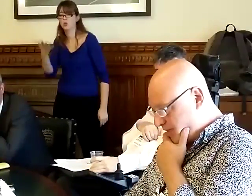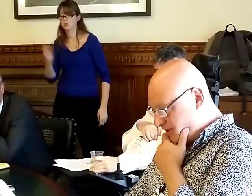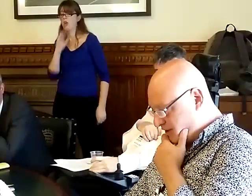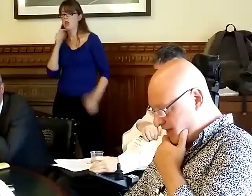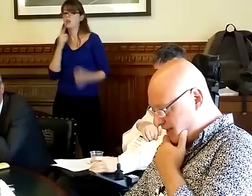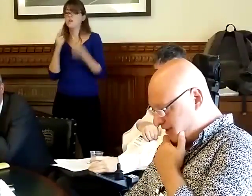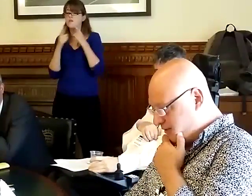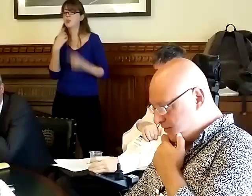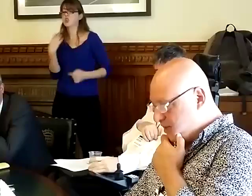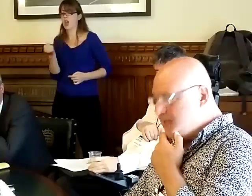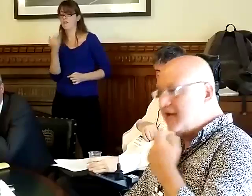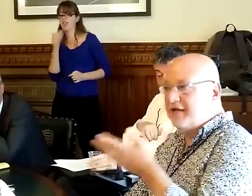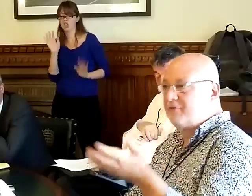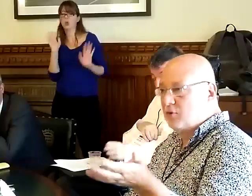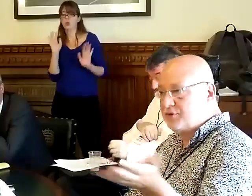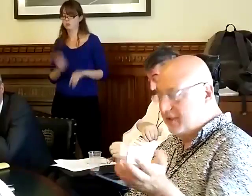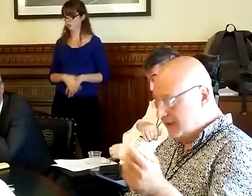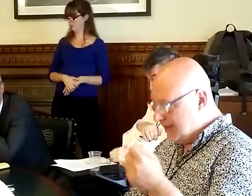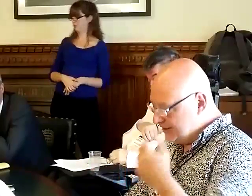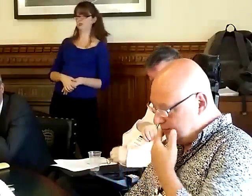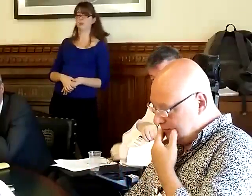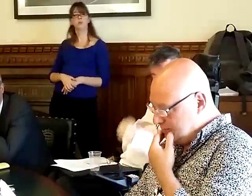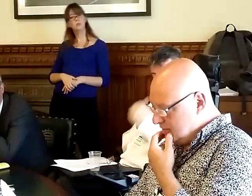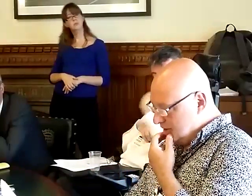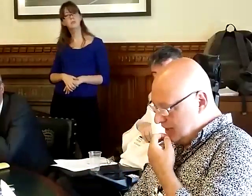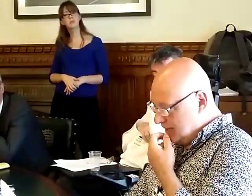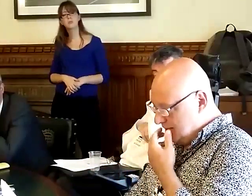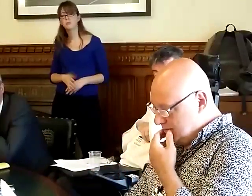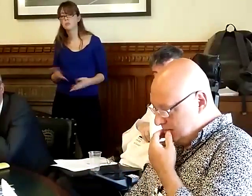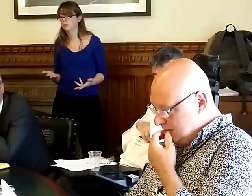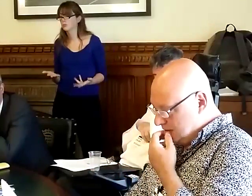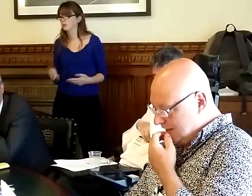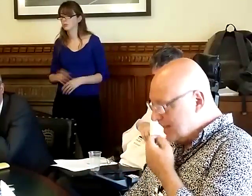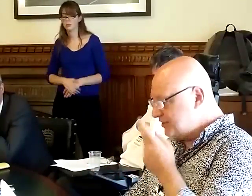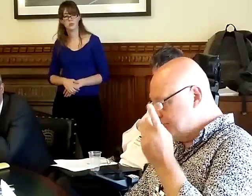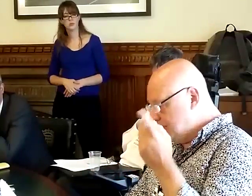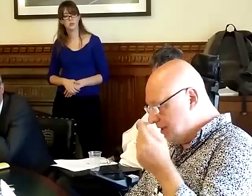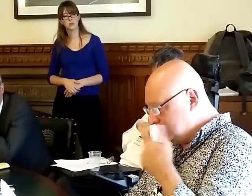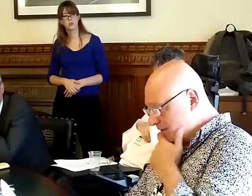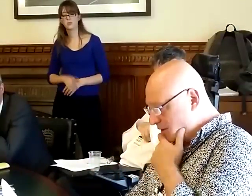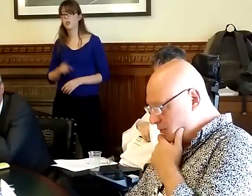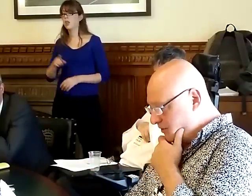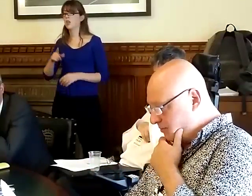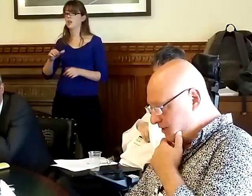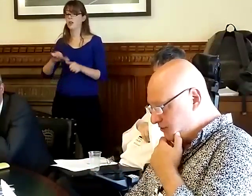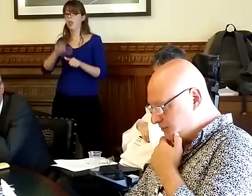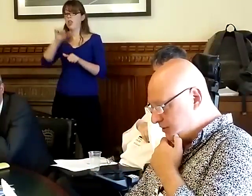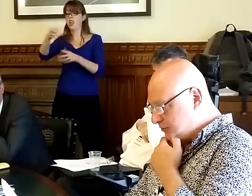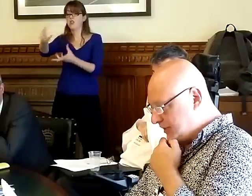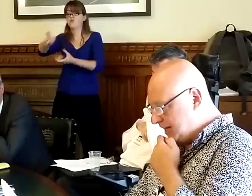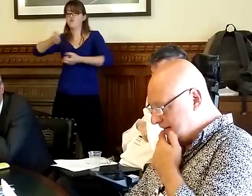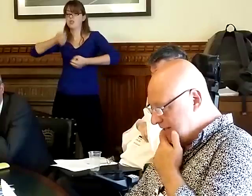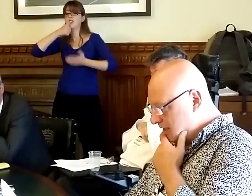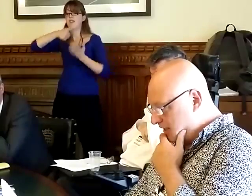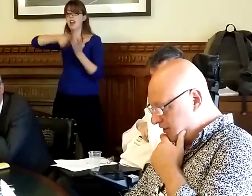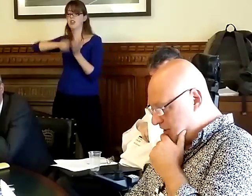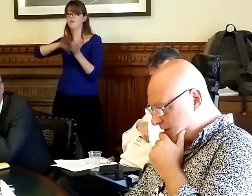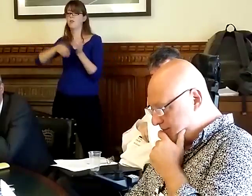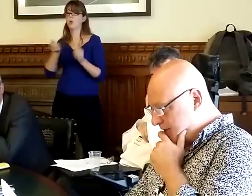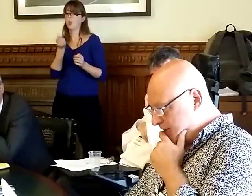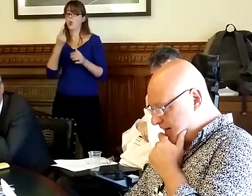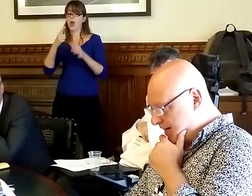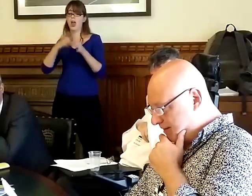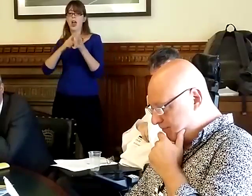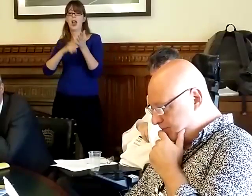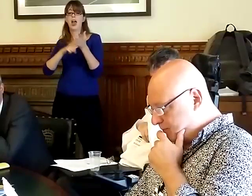got enough information, thank you. And then, of course, we got the letter from Alistair Burt, who was the Minister of Social Care at